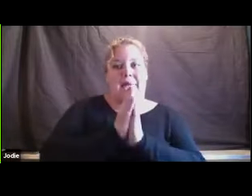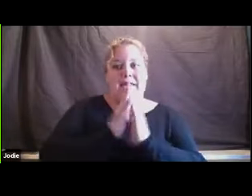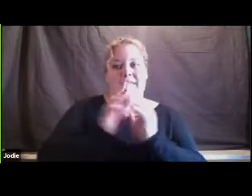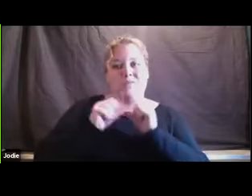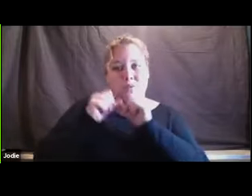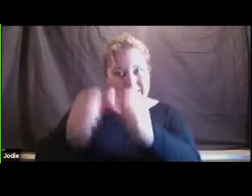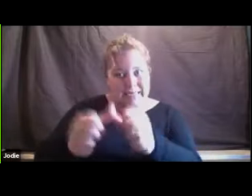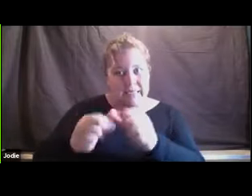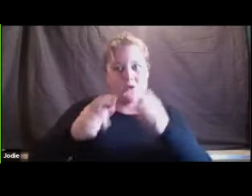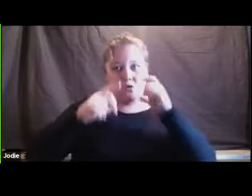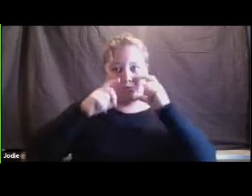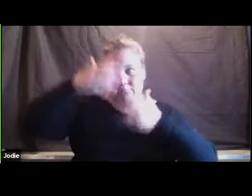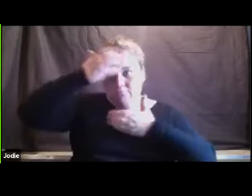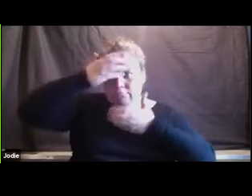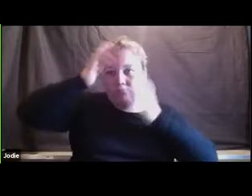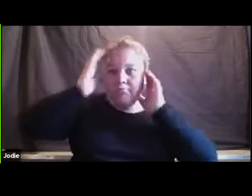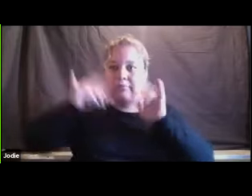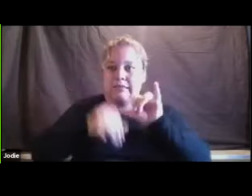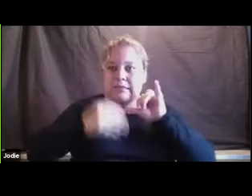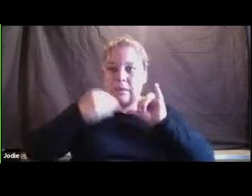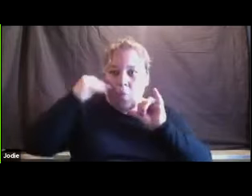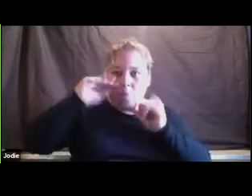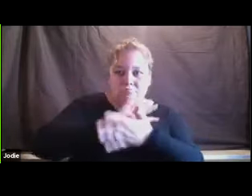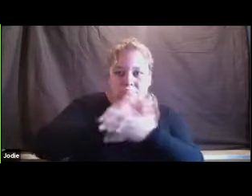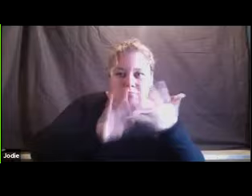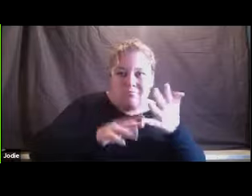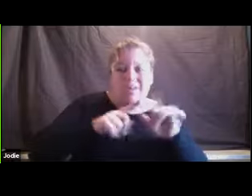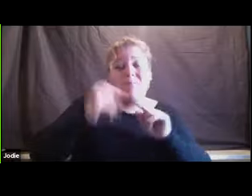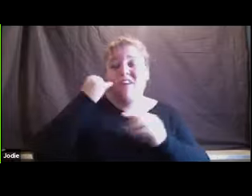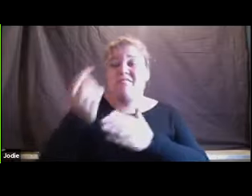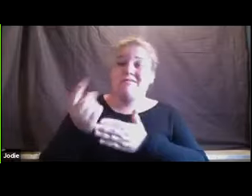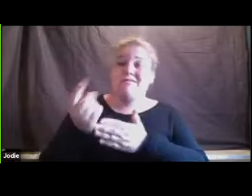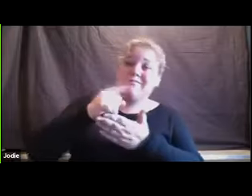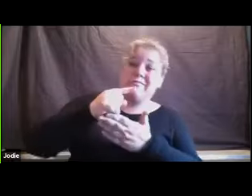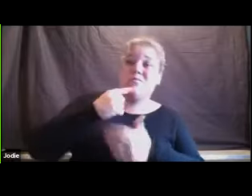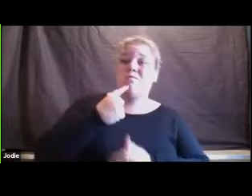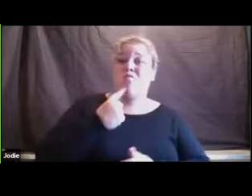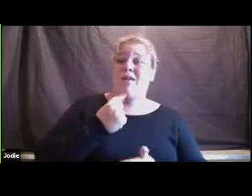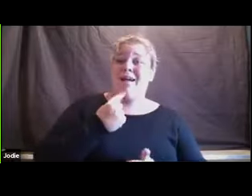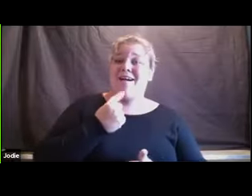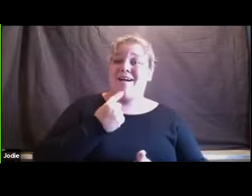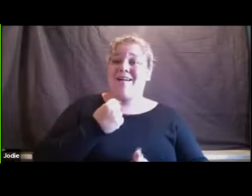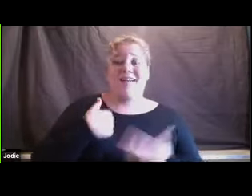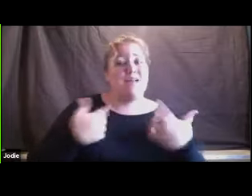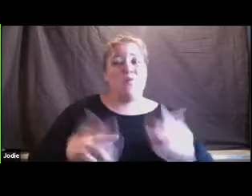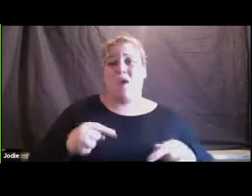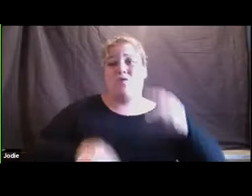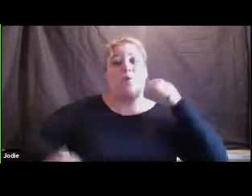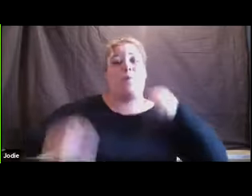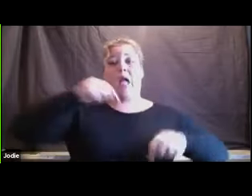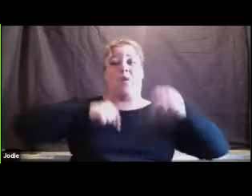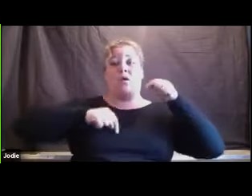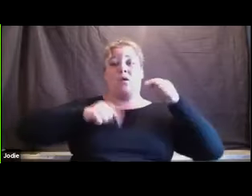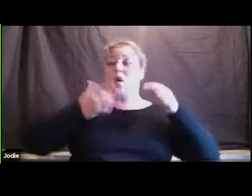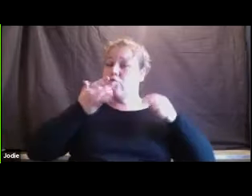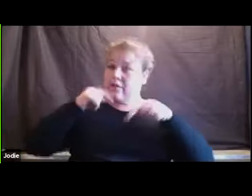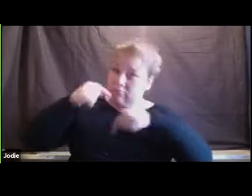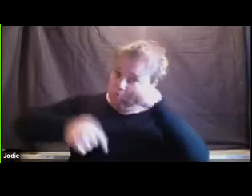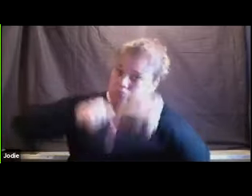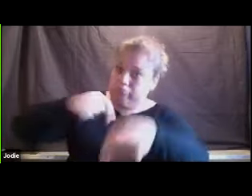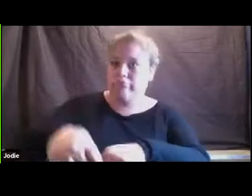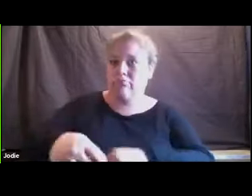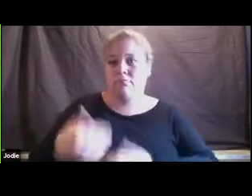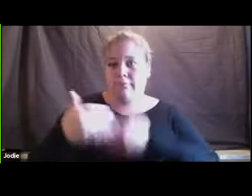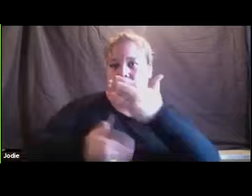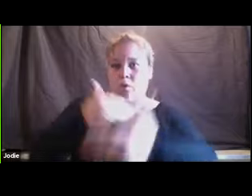but if we go back into red, I just don't want to see us have to go backwards. I would rather be going forward, and